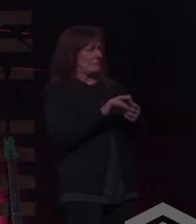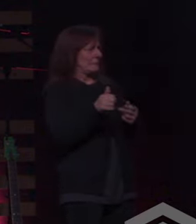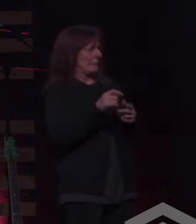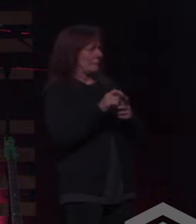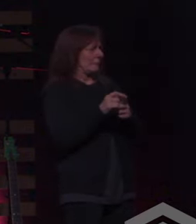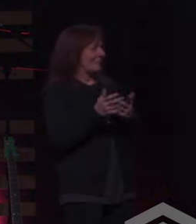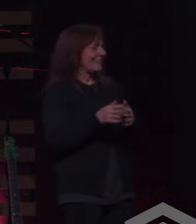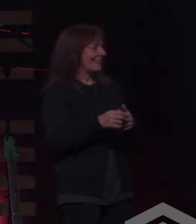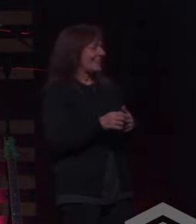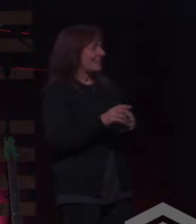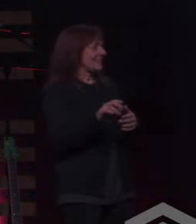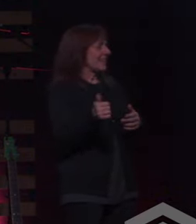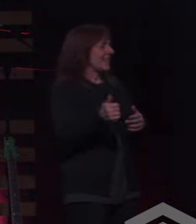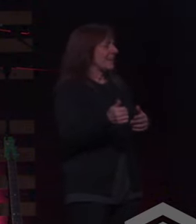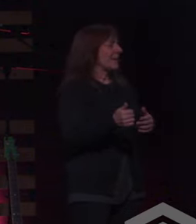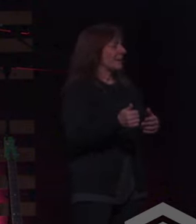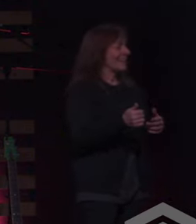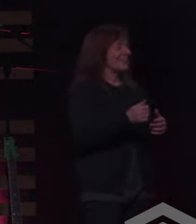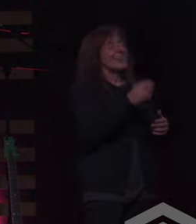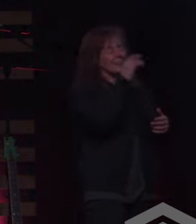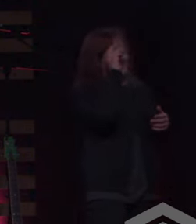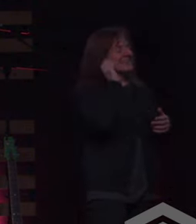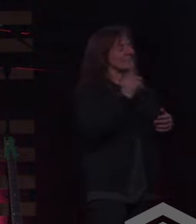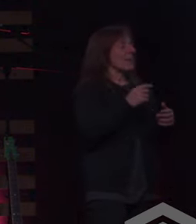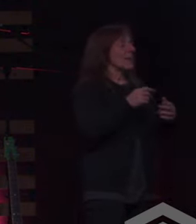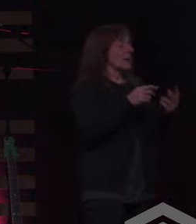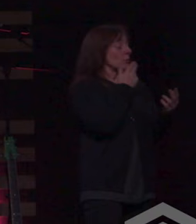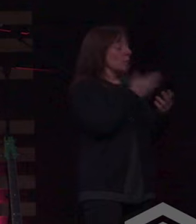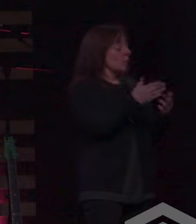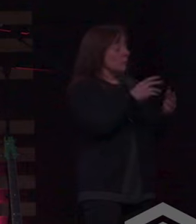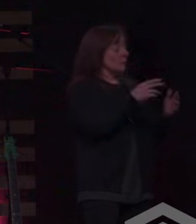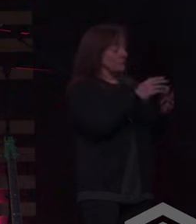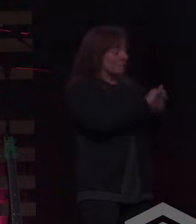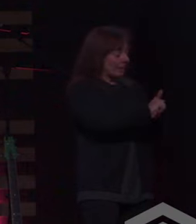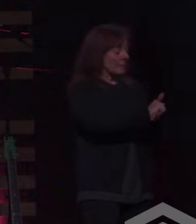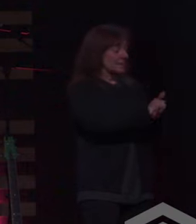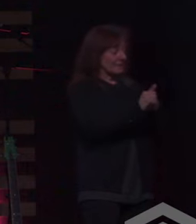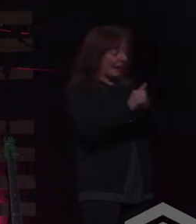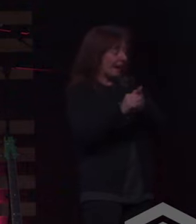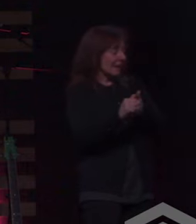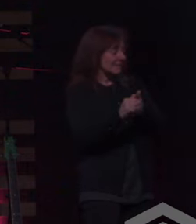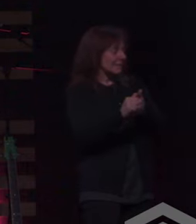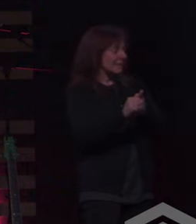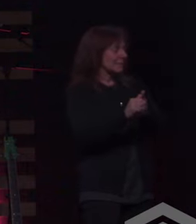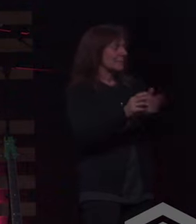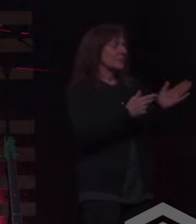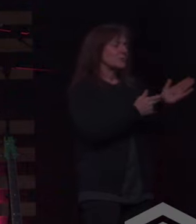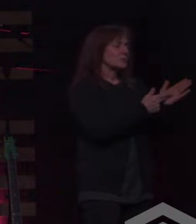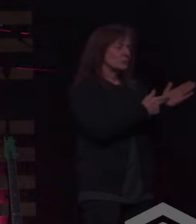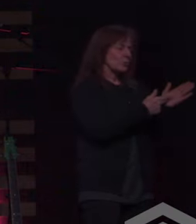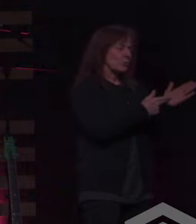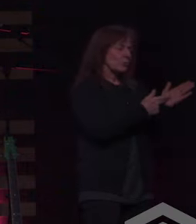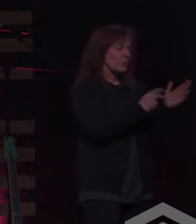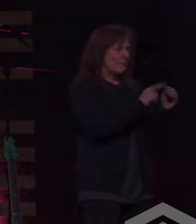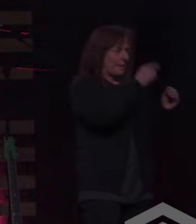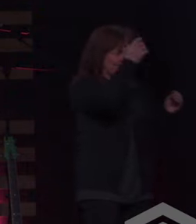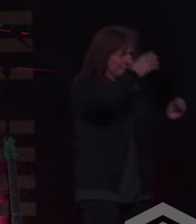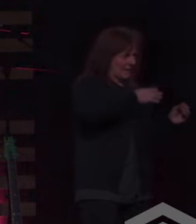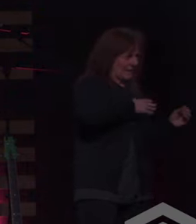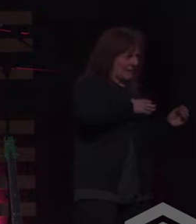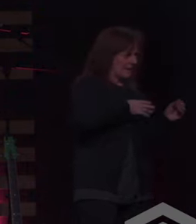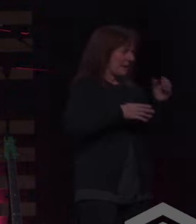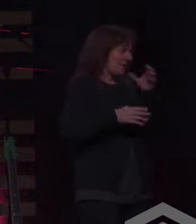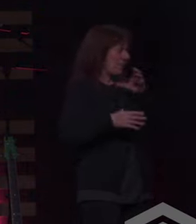If you're looking for some marriage books to guide you, I think both of those are really, really good. But here's the truth about men and women. Again,